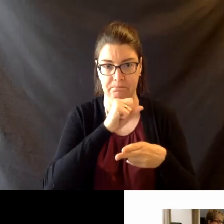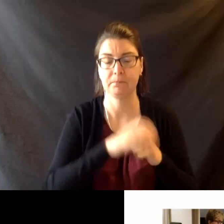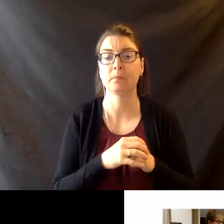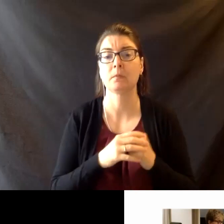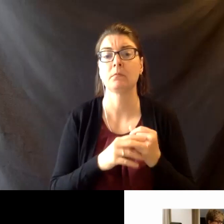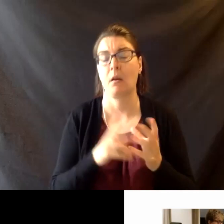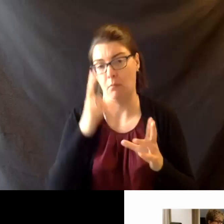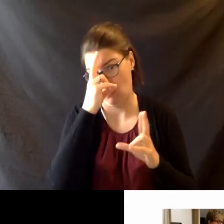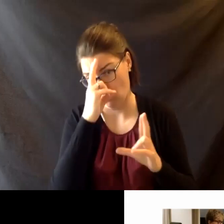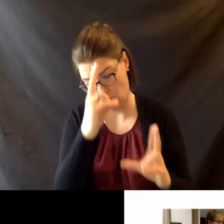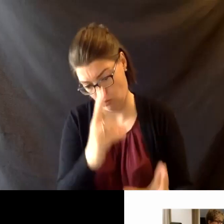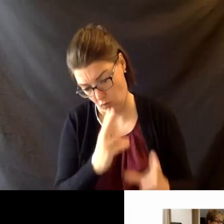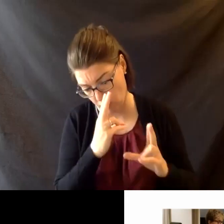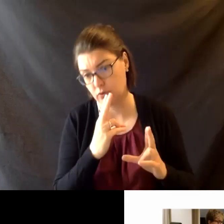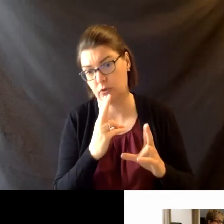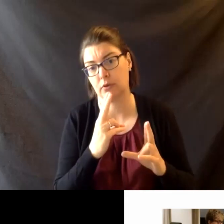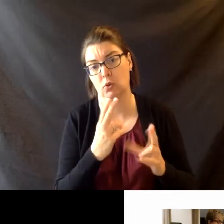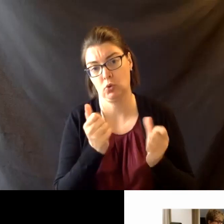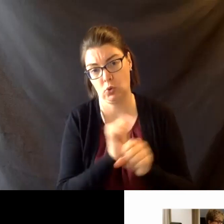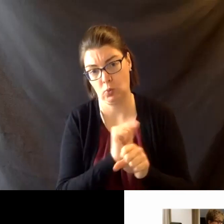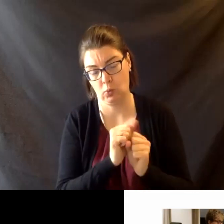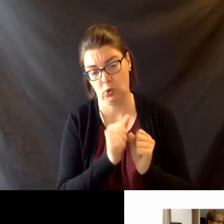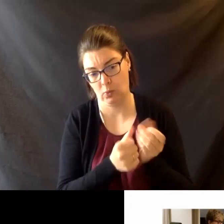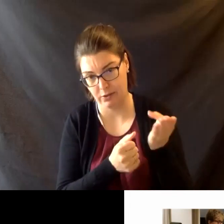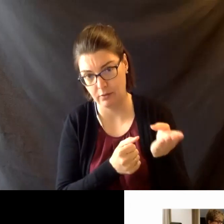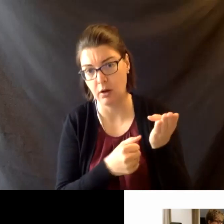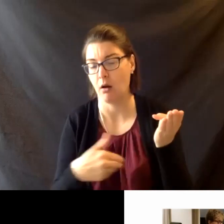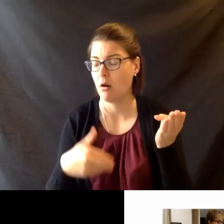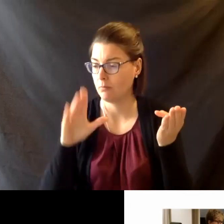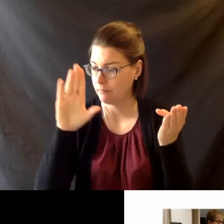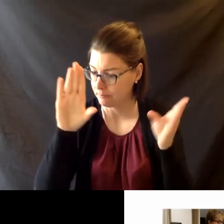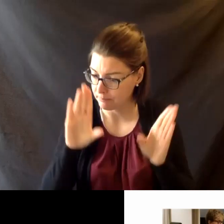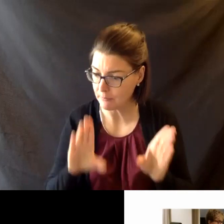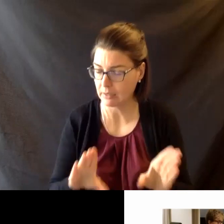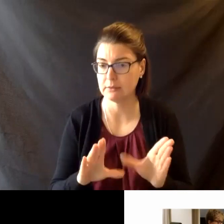to be able, as others have mentioned, to work with such fine and